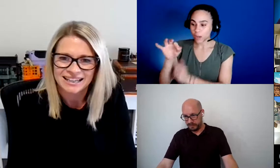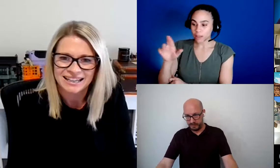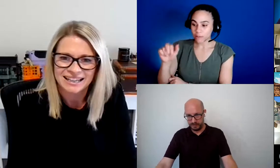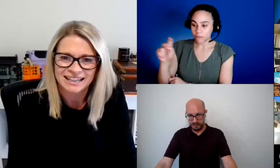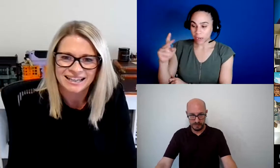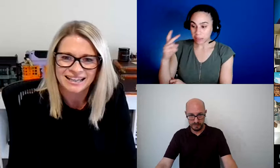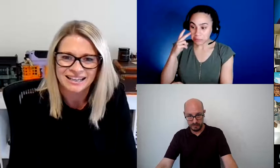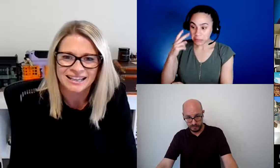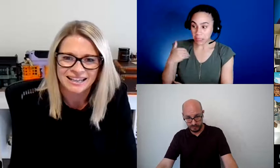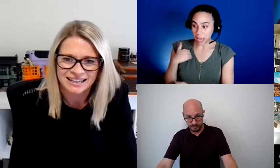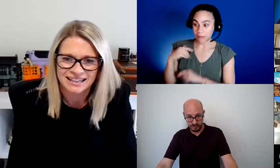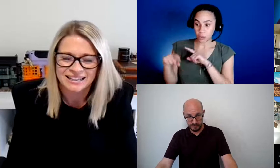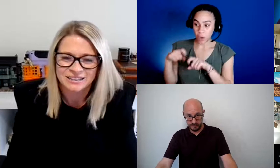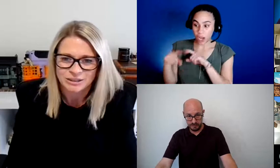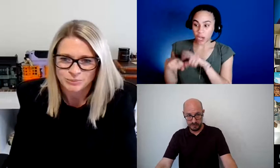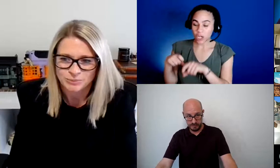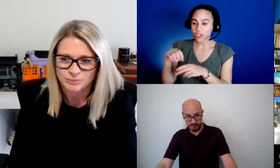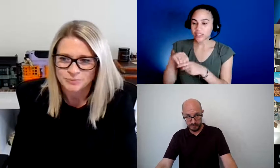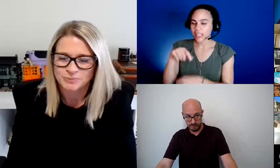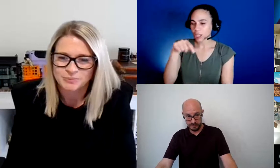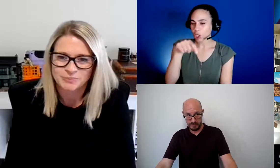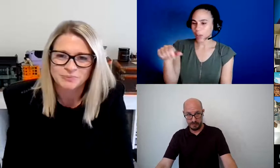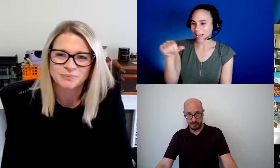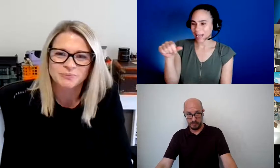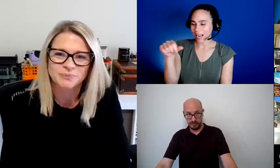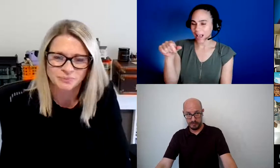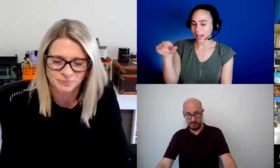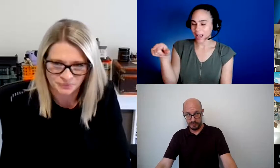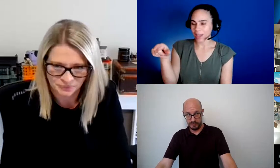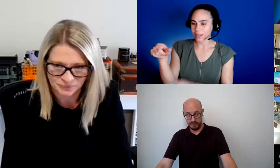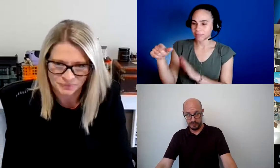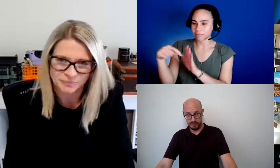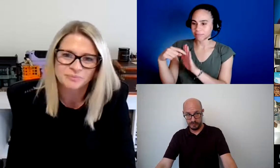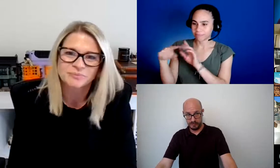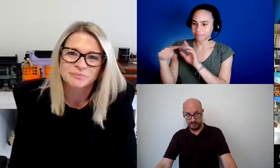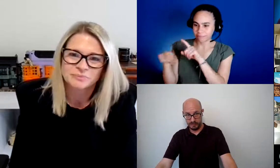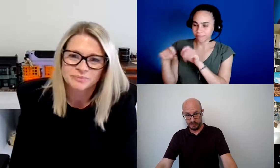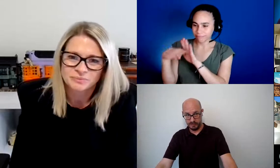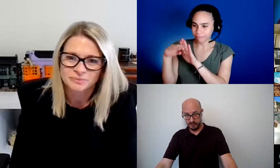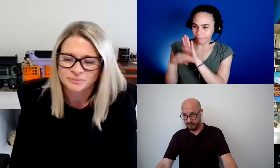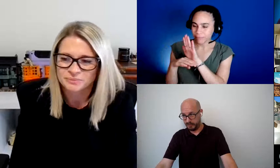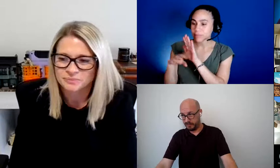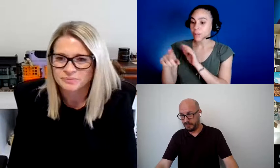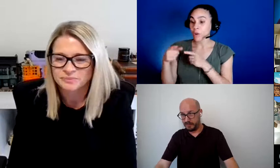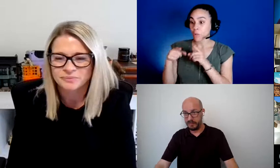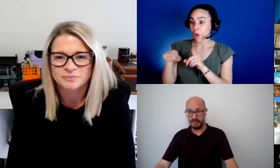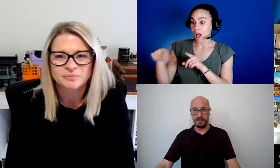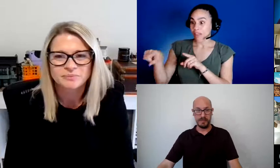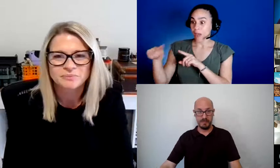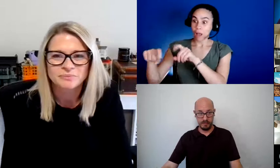Q&A section, and while folks are providing those questions, I will start with